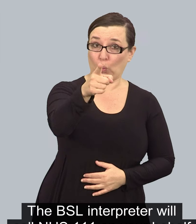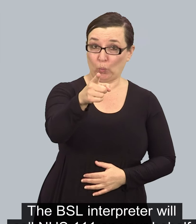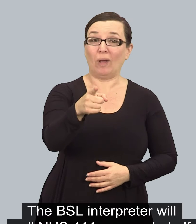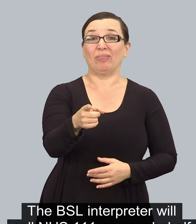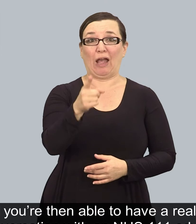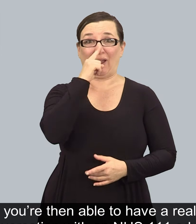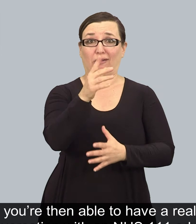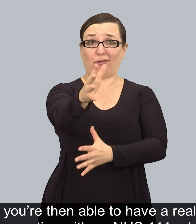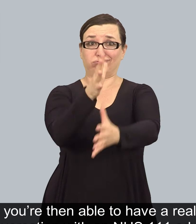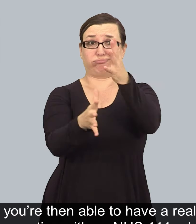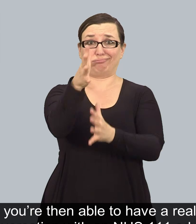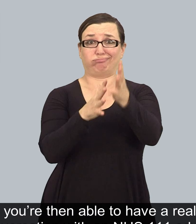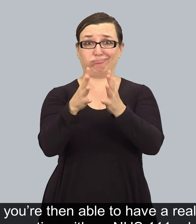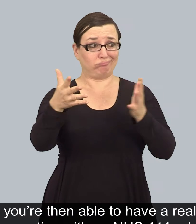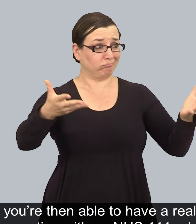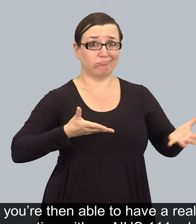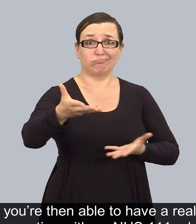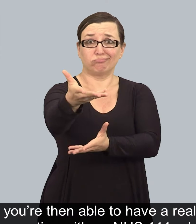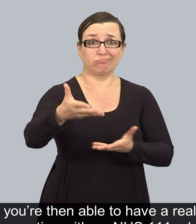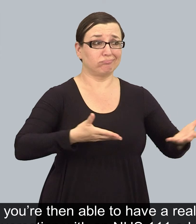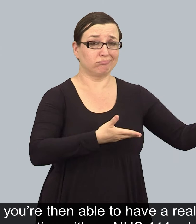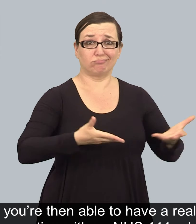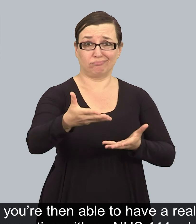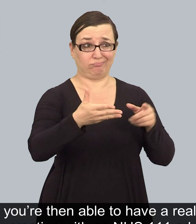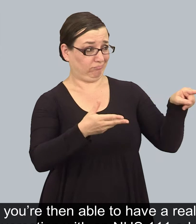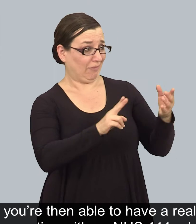have a real-time conversation with an NHS 111 advisor